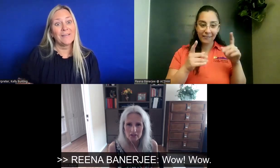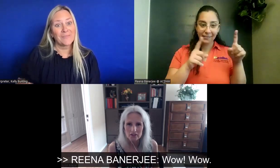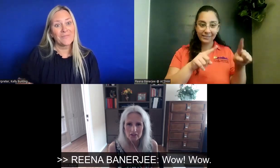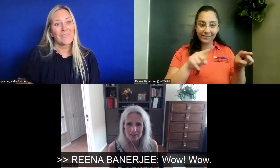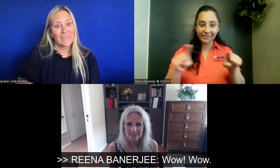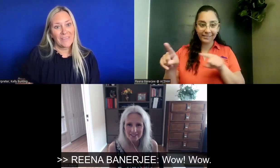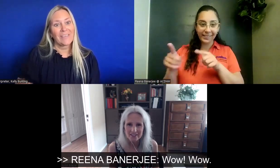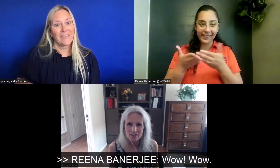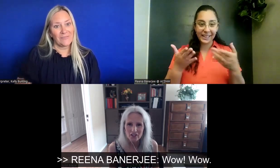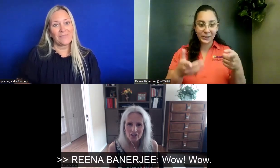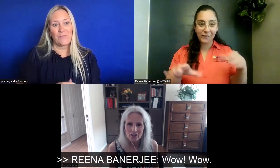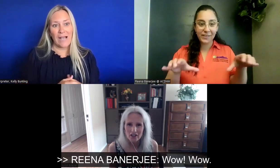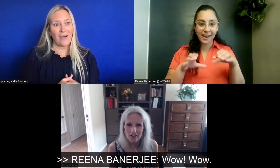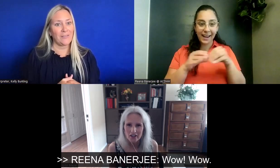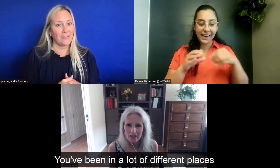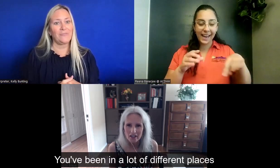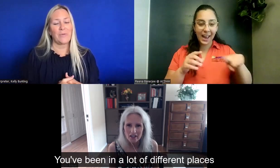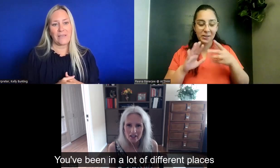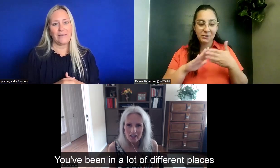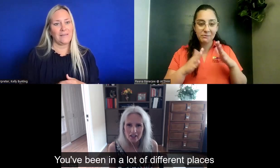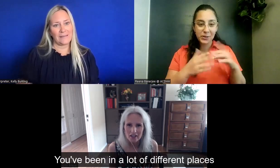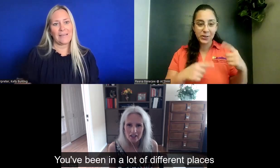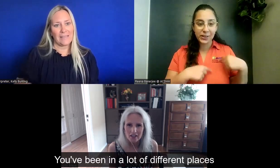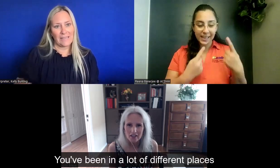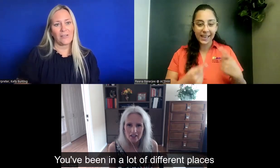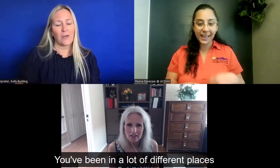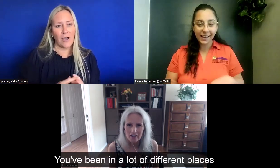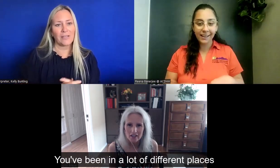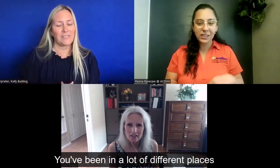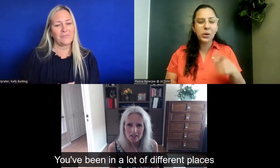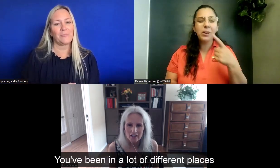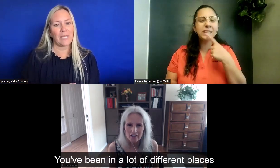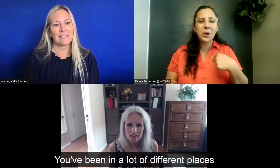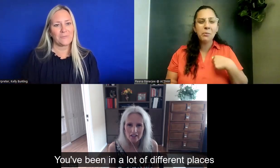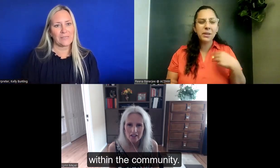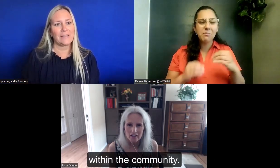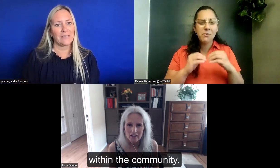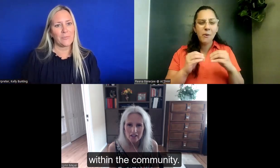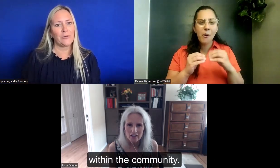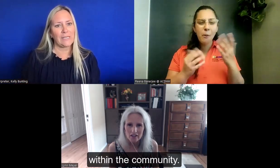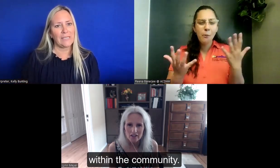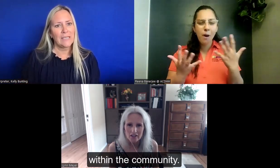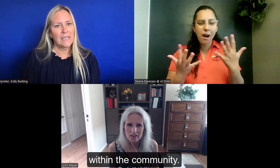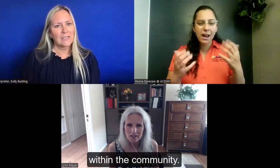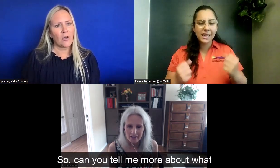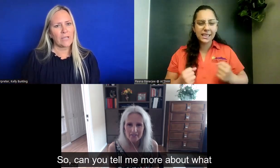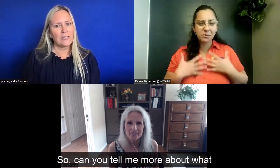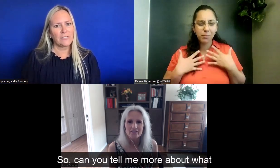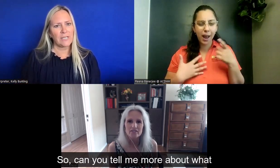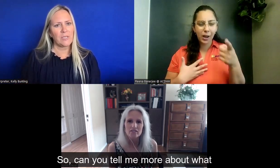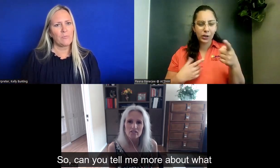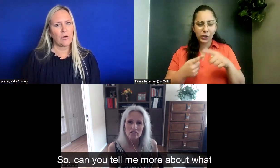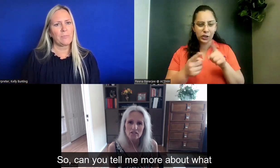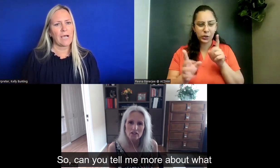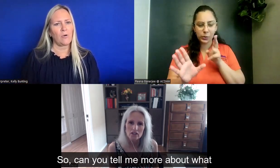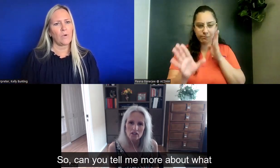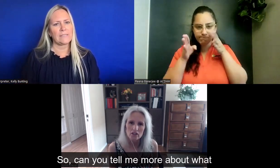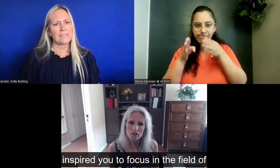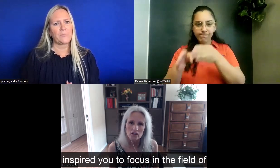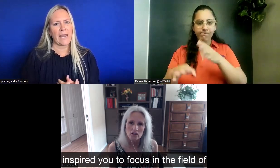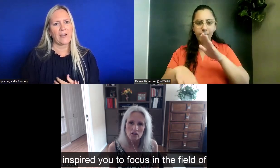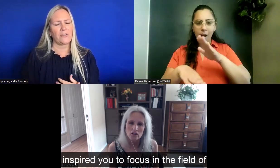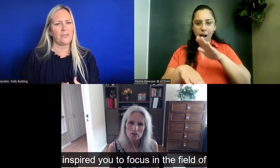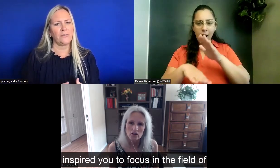Wow. Wow, you've been in a lot of different places within the community. So can you tell me more about